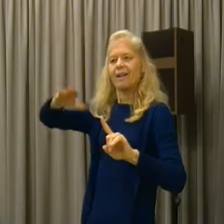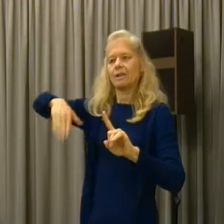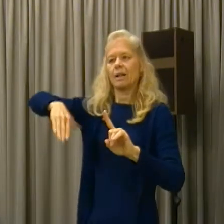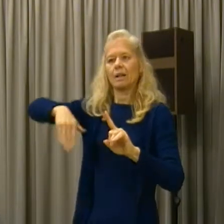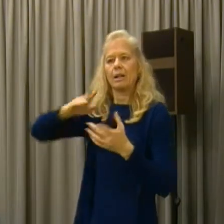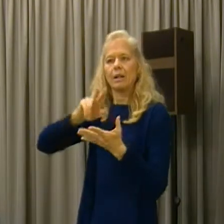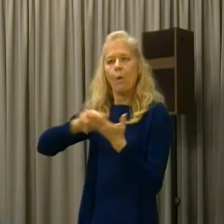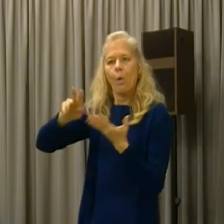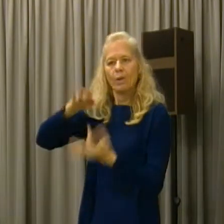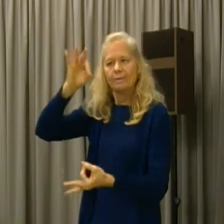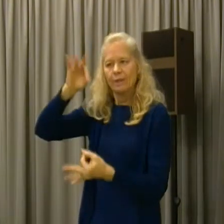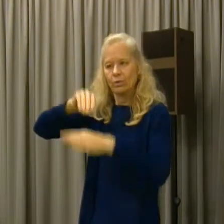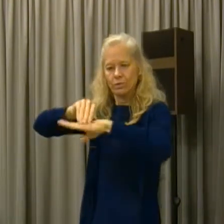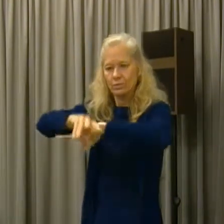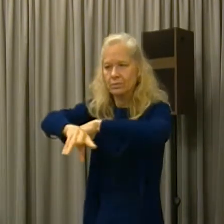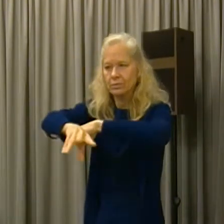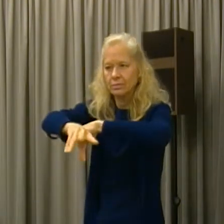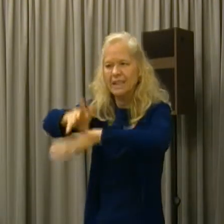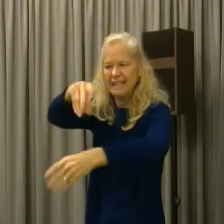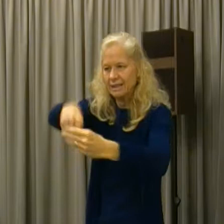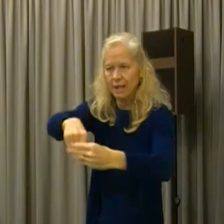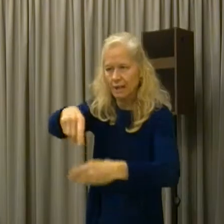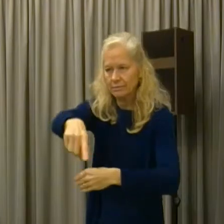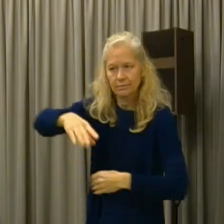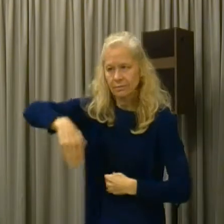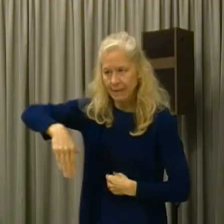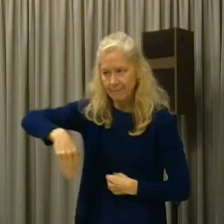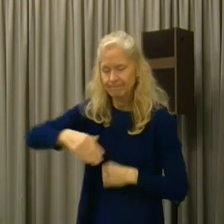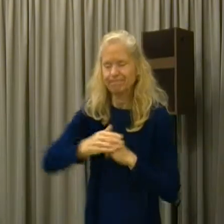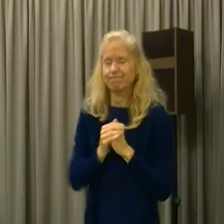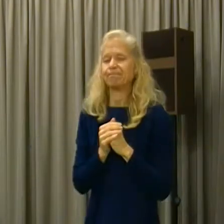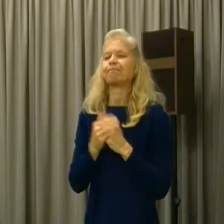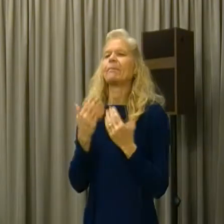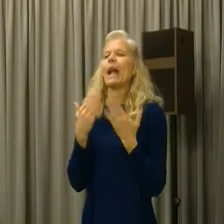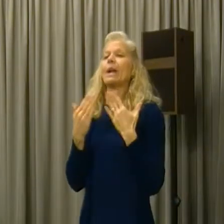Simon the sorcerer saw that, and